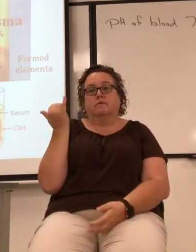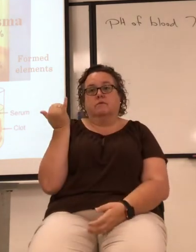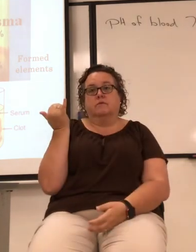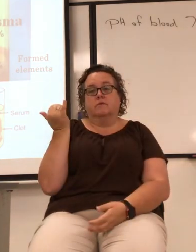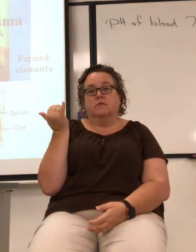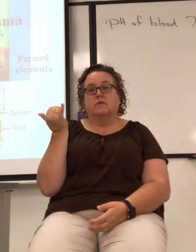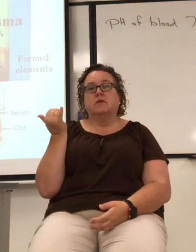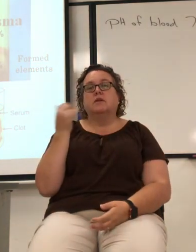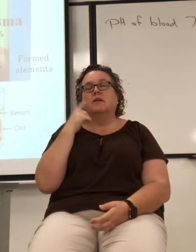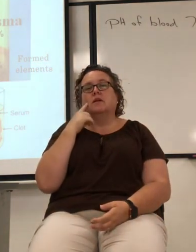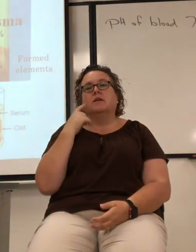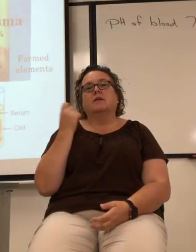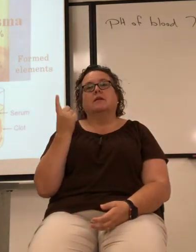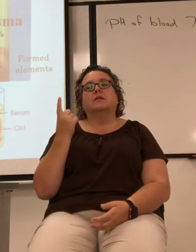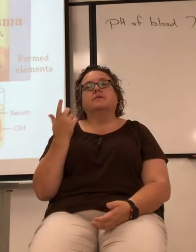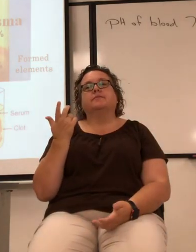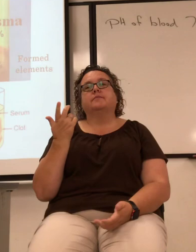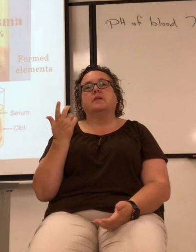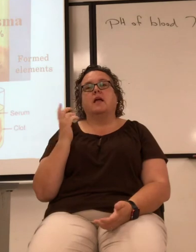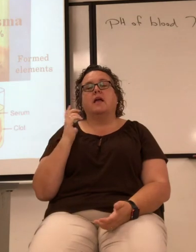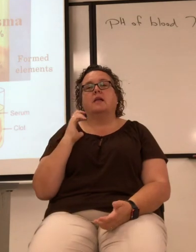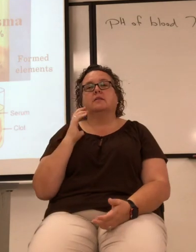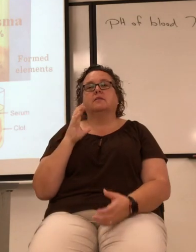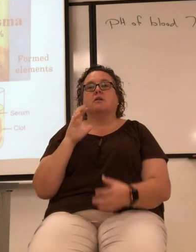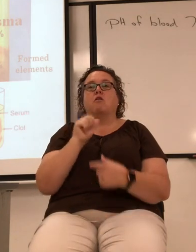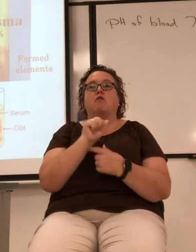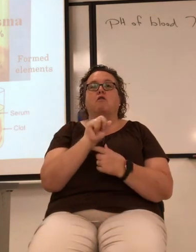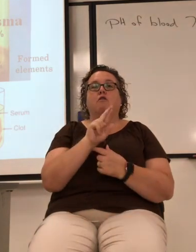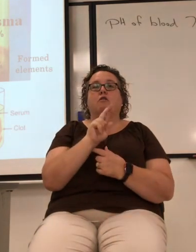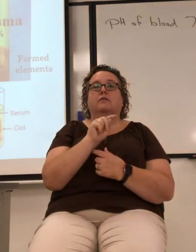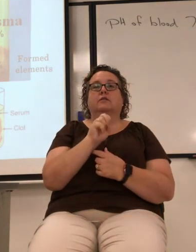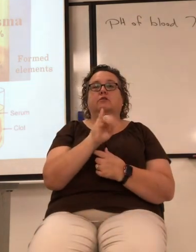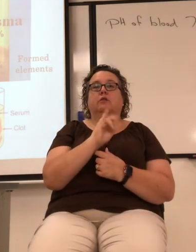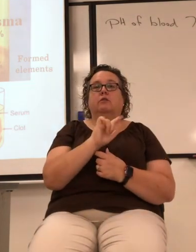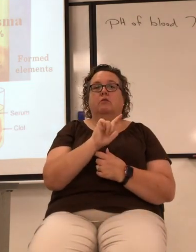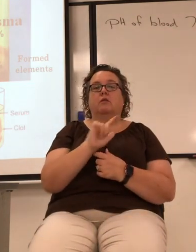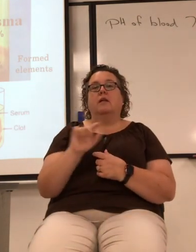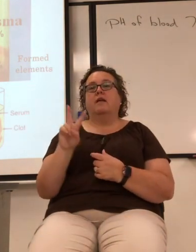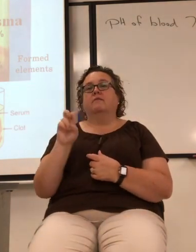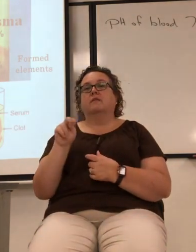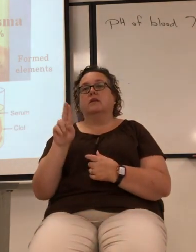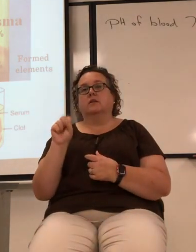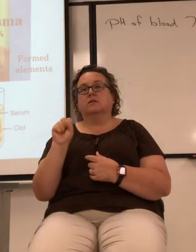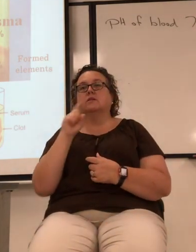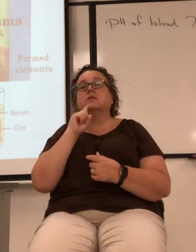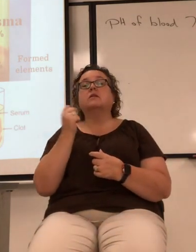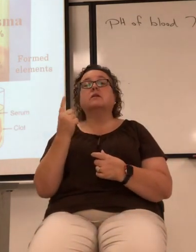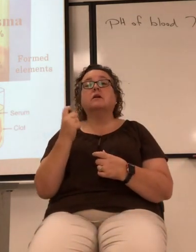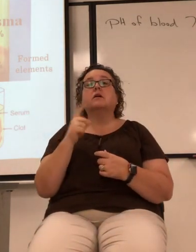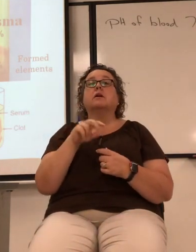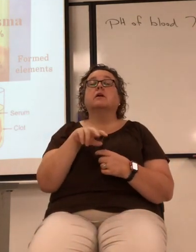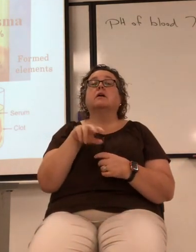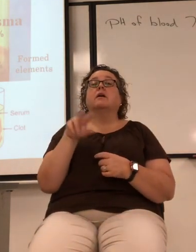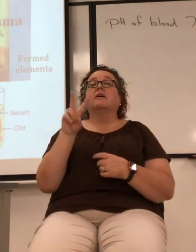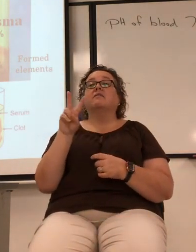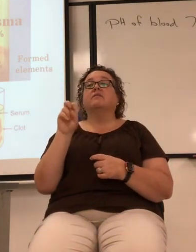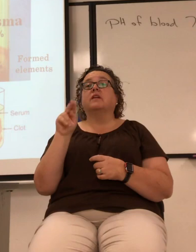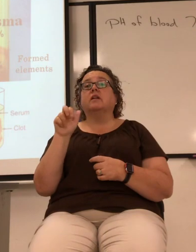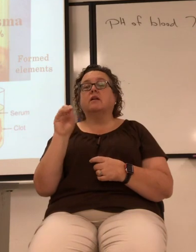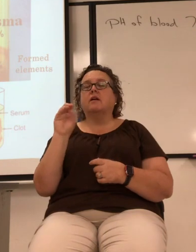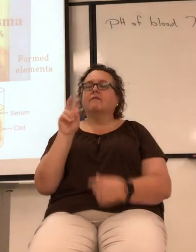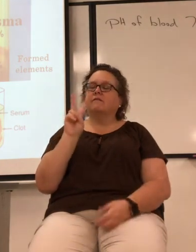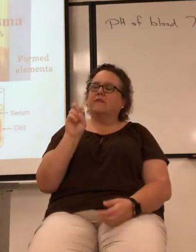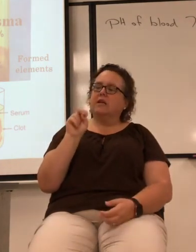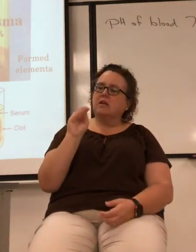.735 to .745 is the difference between arterial blood and venous blood. Arterial blood, well, I should say venous blood, has a higher